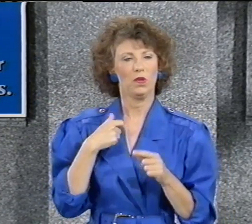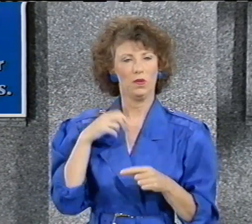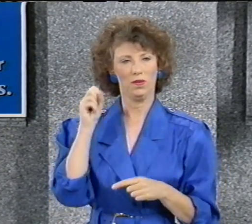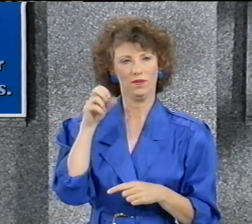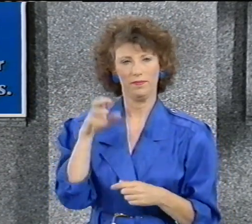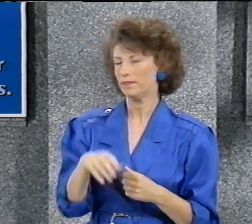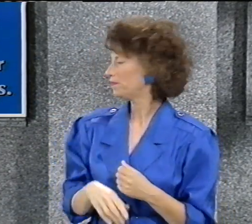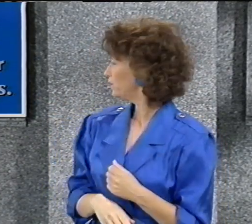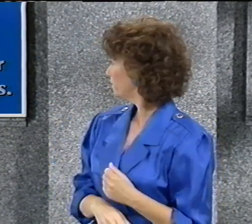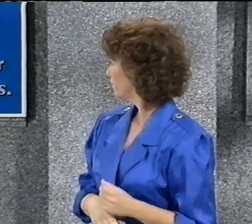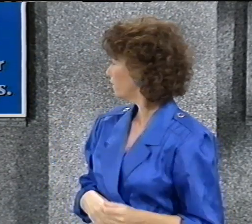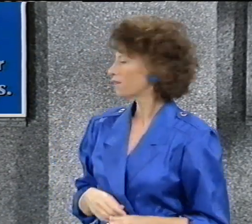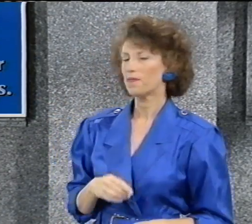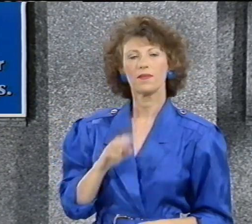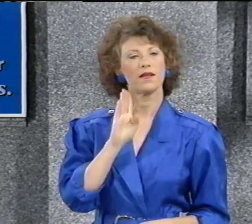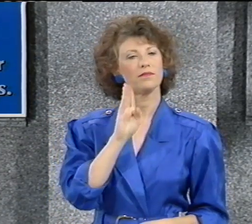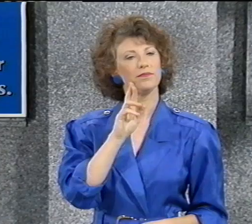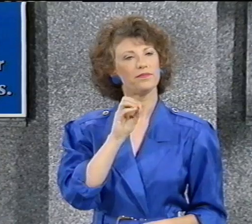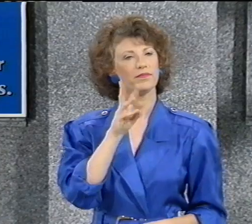Now tell me which one I'm spelling.